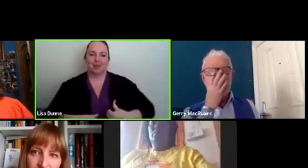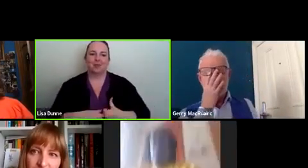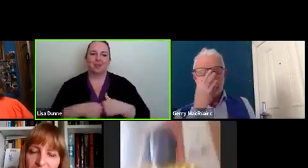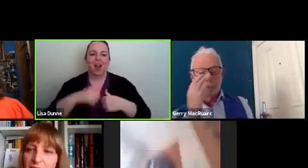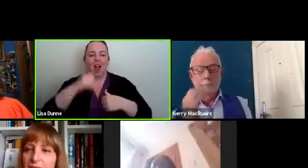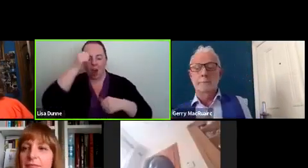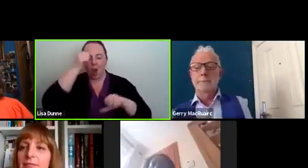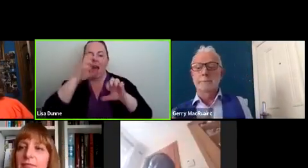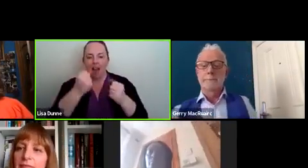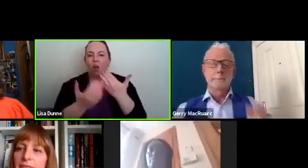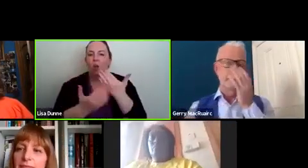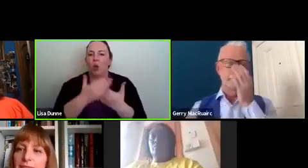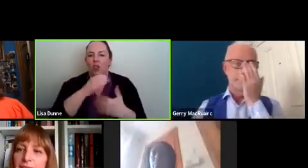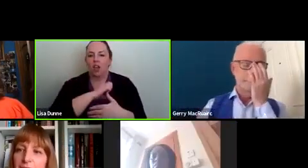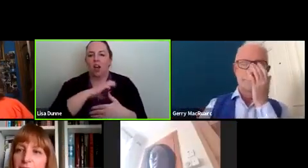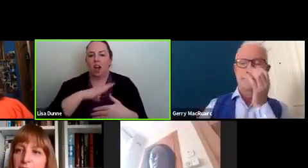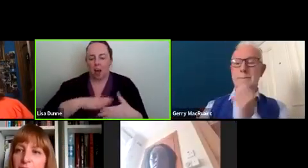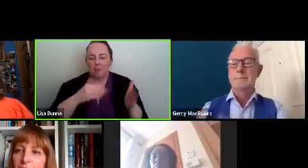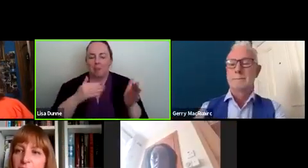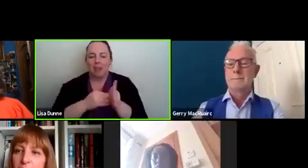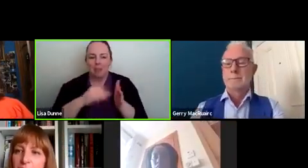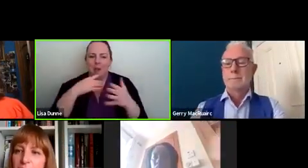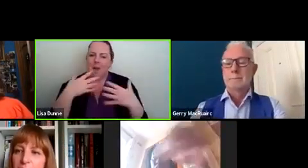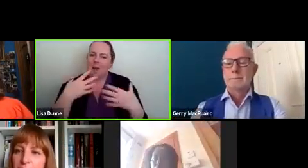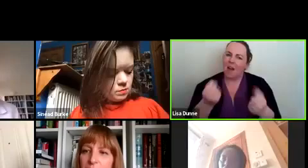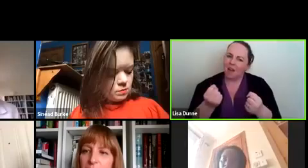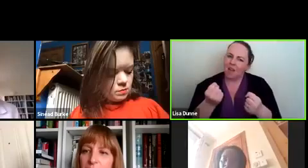clubs, are there informal